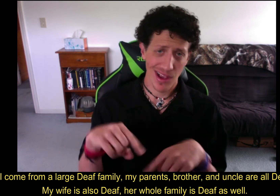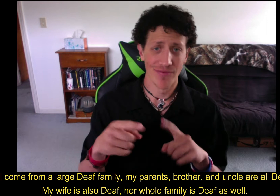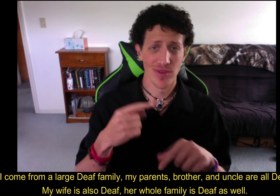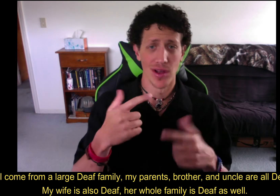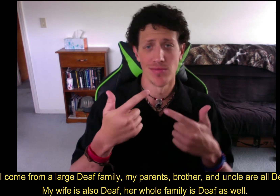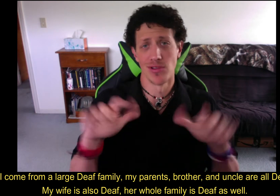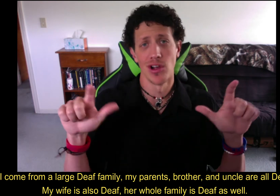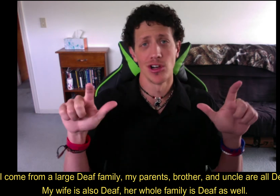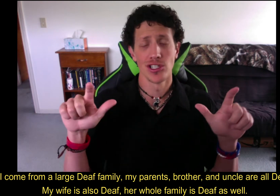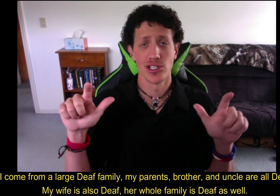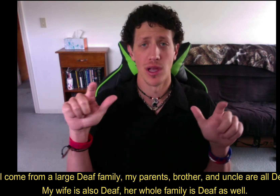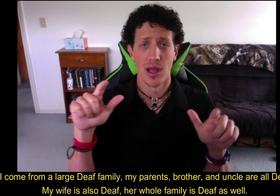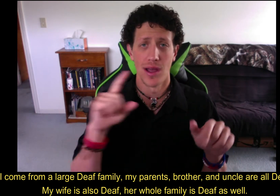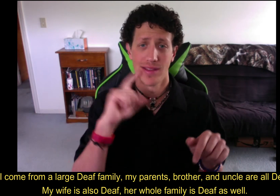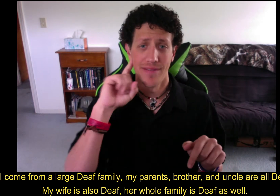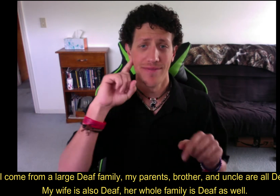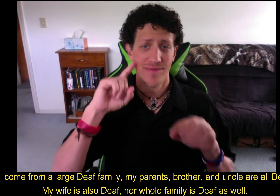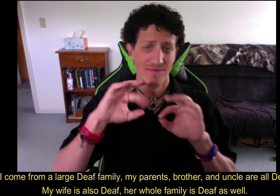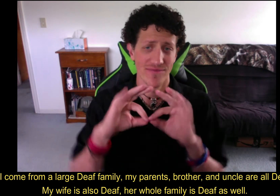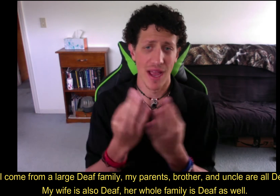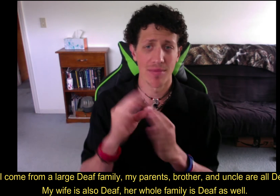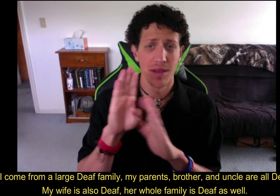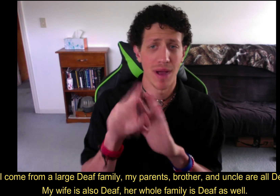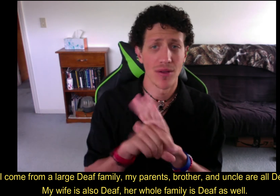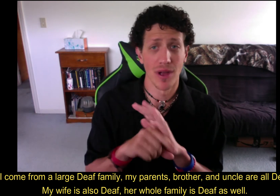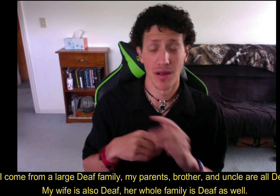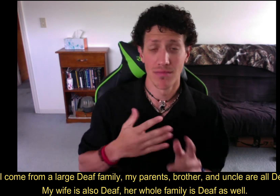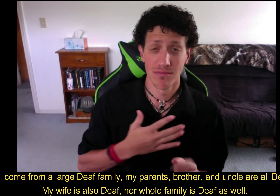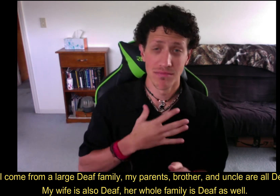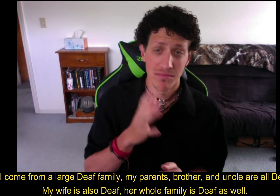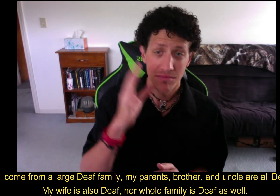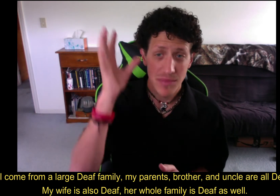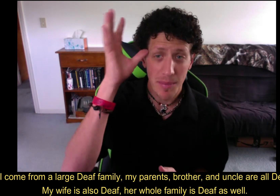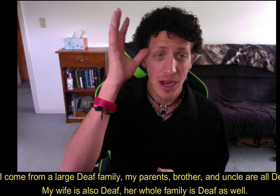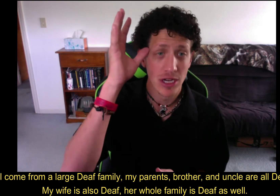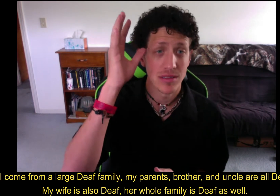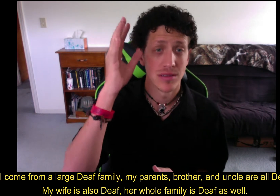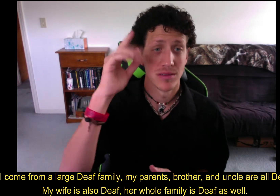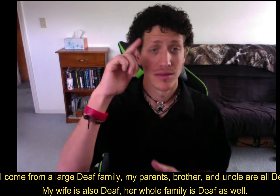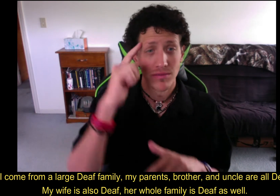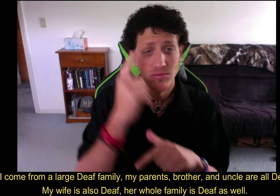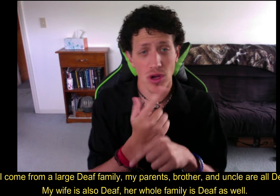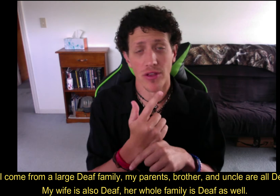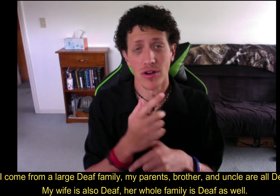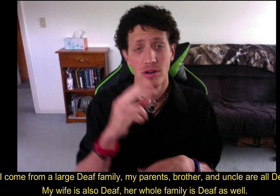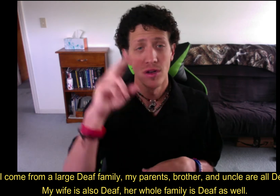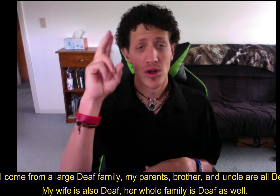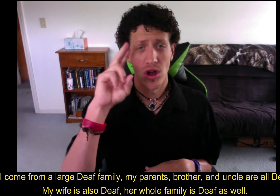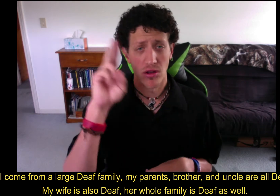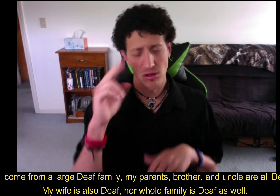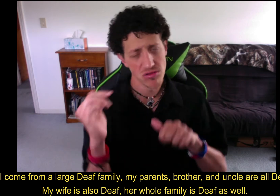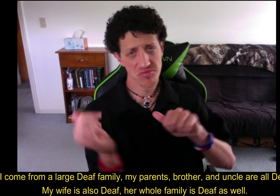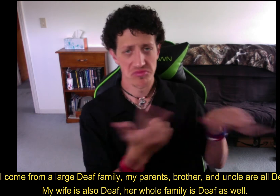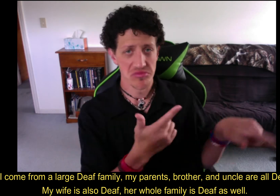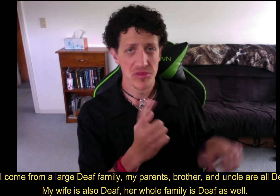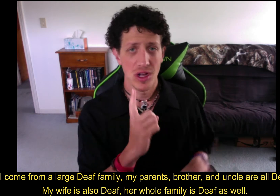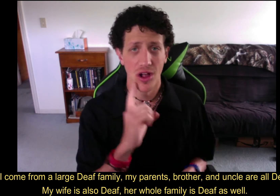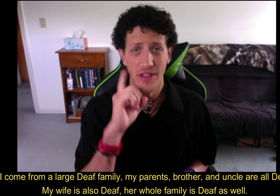come from a large Deaf family background. My parents, brother, uncle, all Deaf.